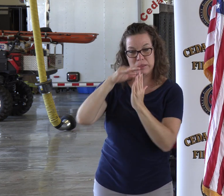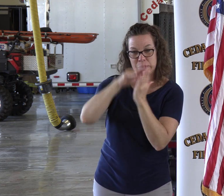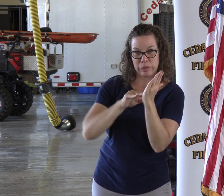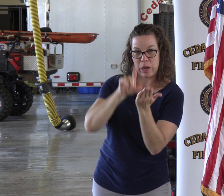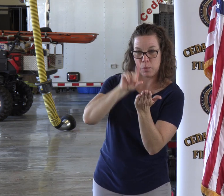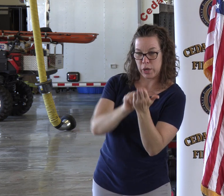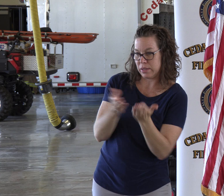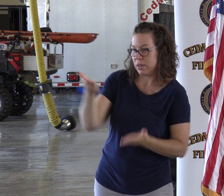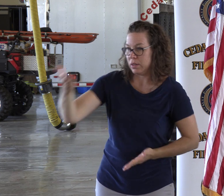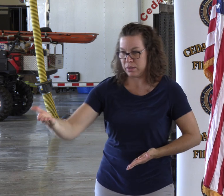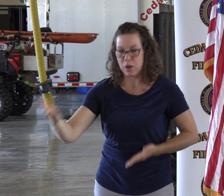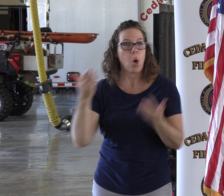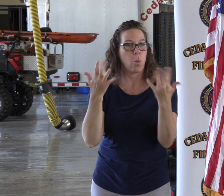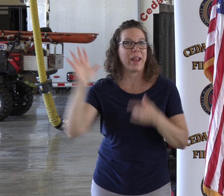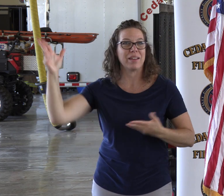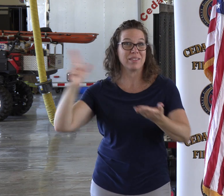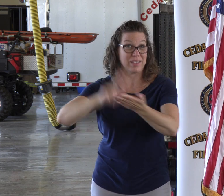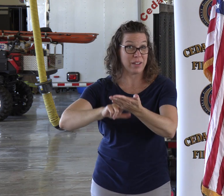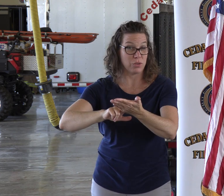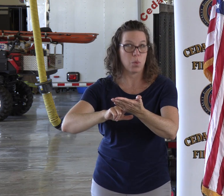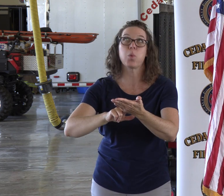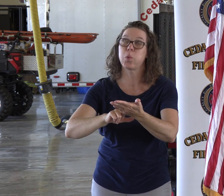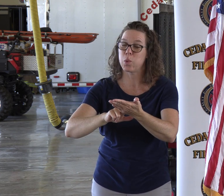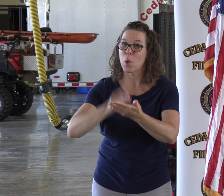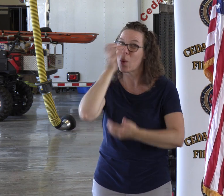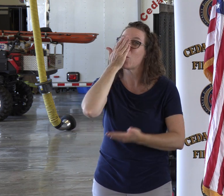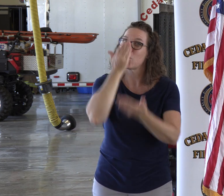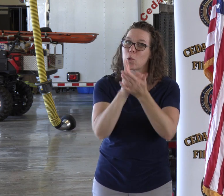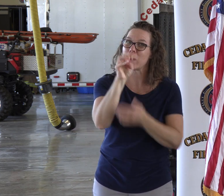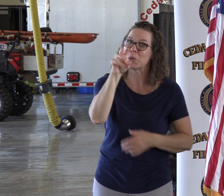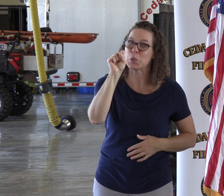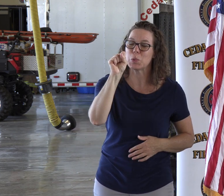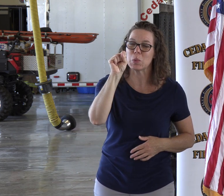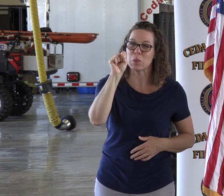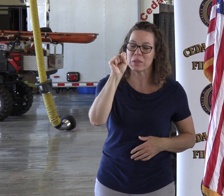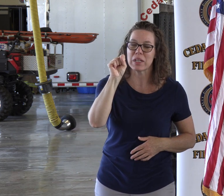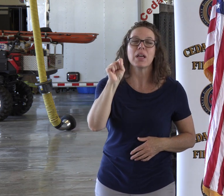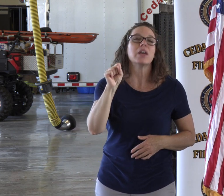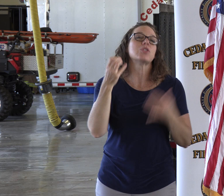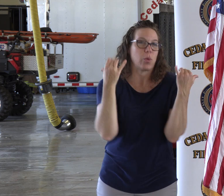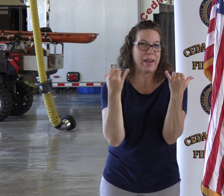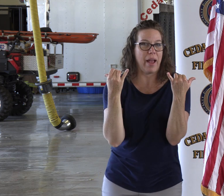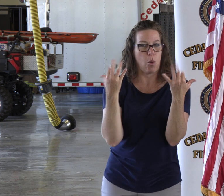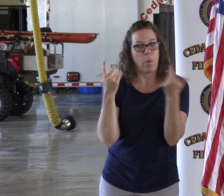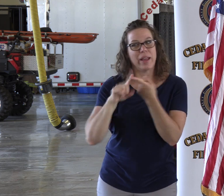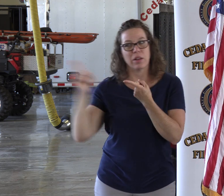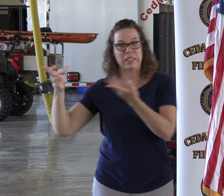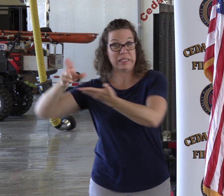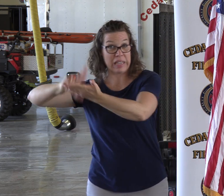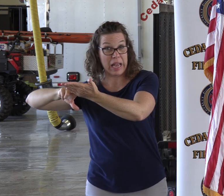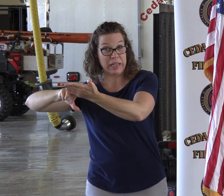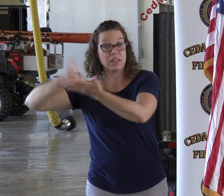That's terrific news for so many Iowans. There'll be a lot more information to come,